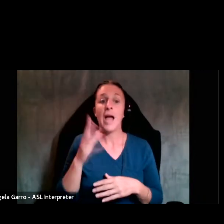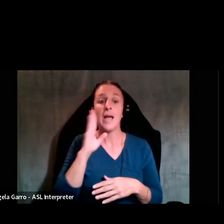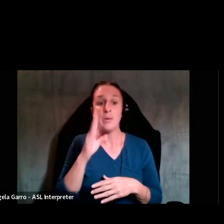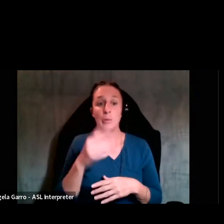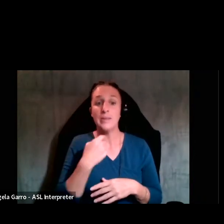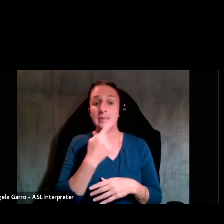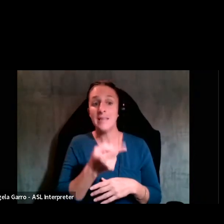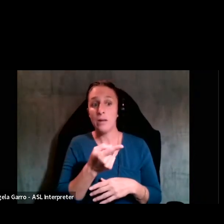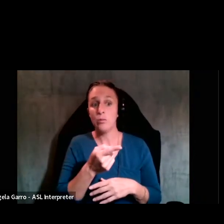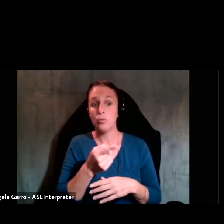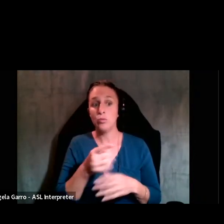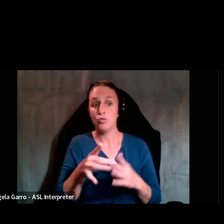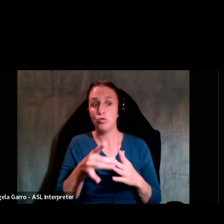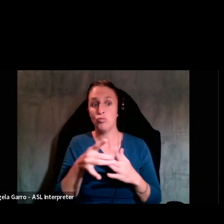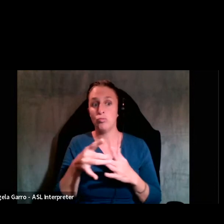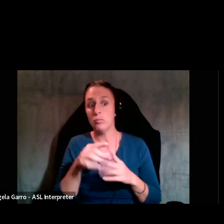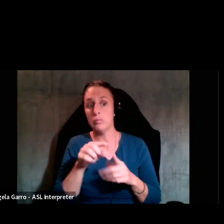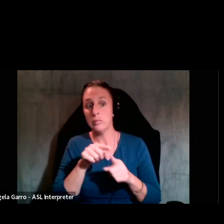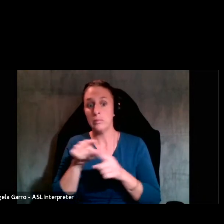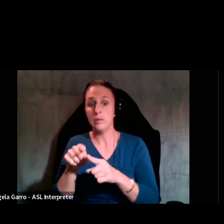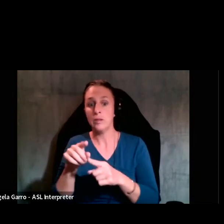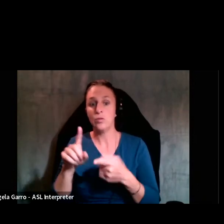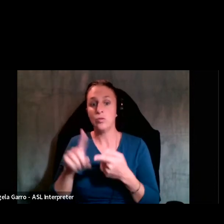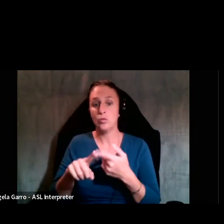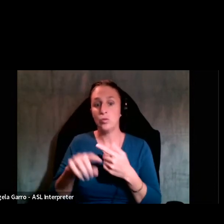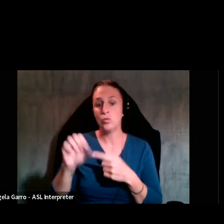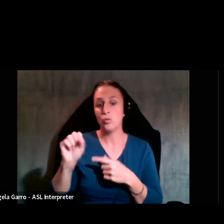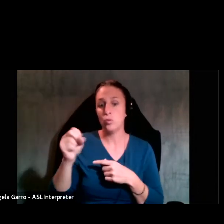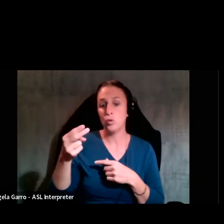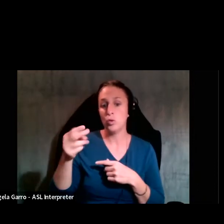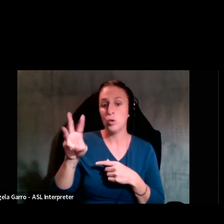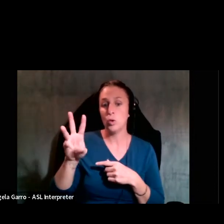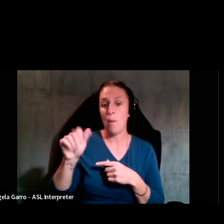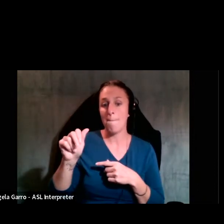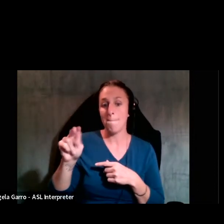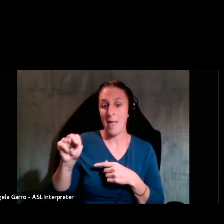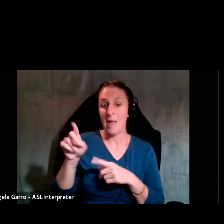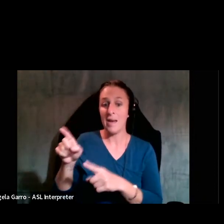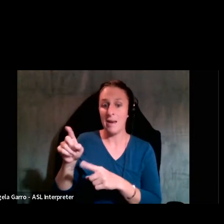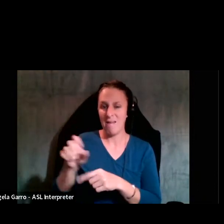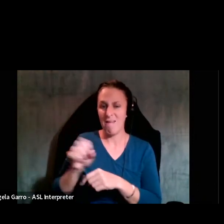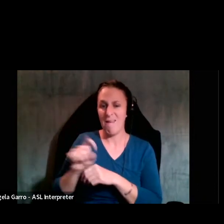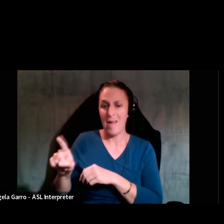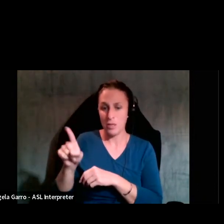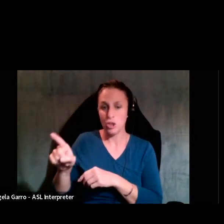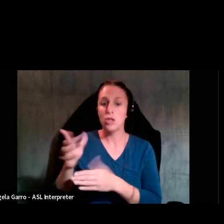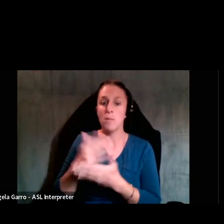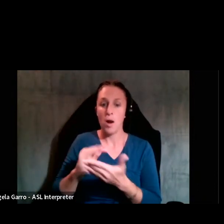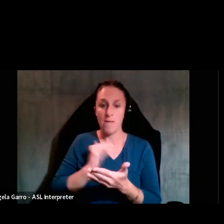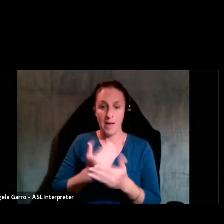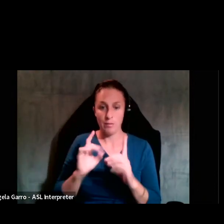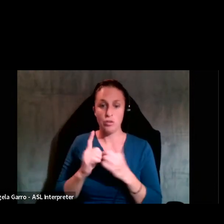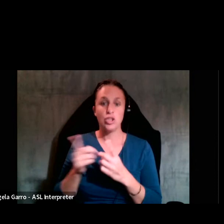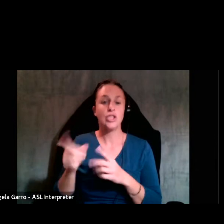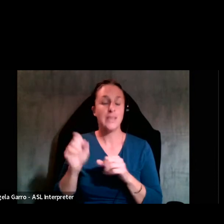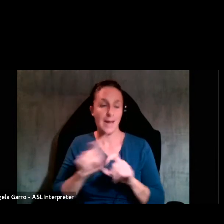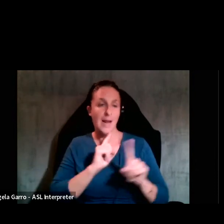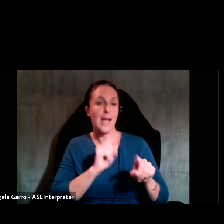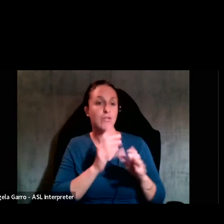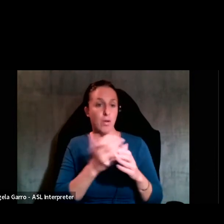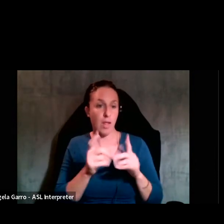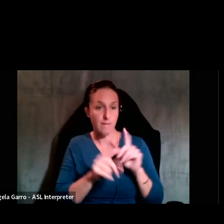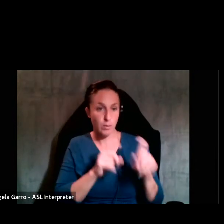all those talks to Samia Showman, who's part of our district, and she can answer a lot of the questions. Also,